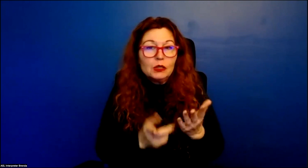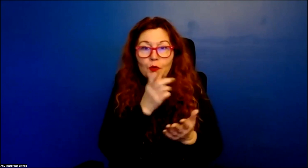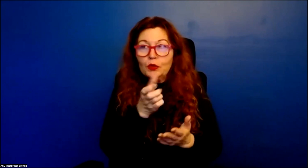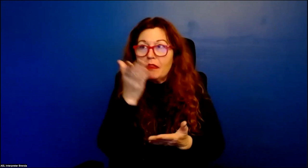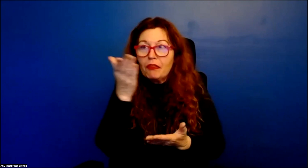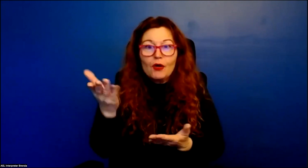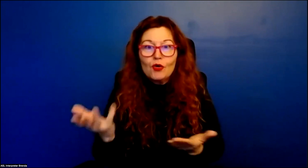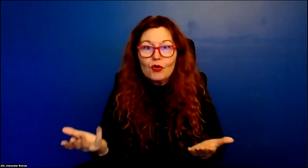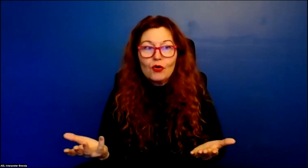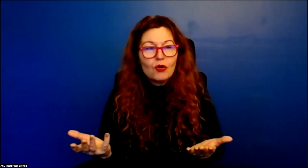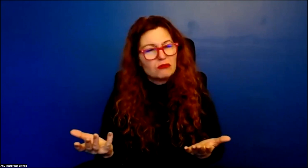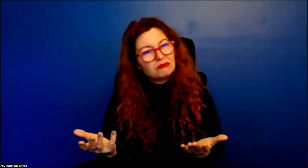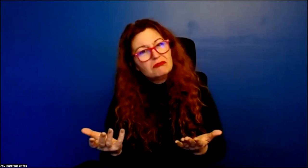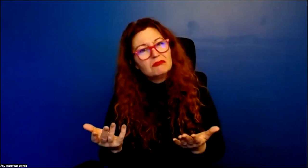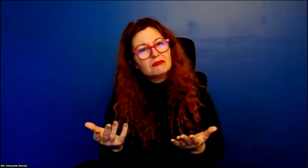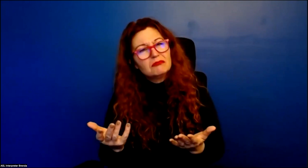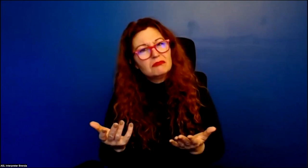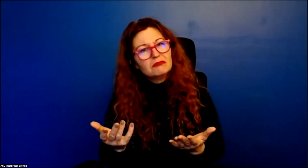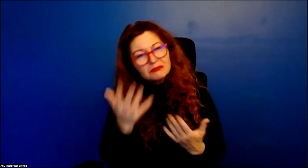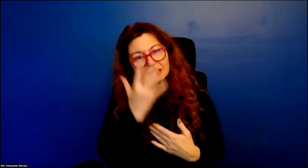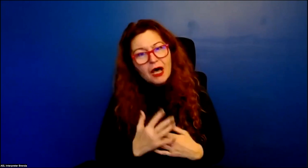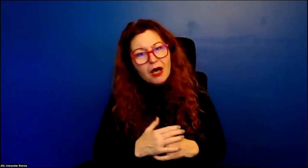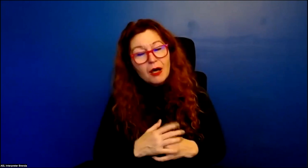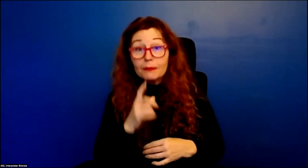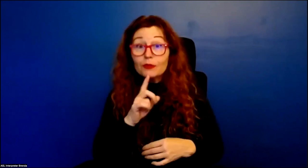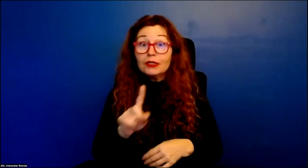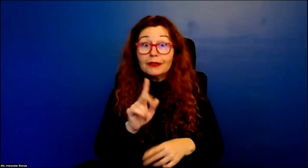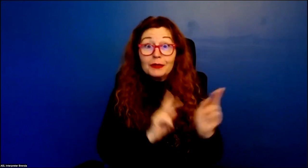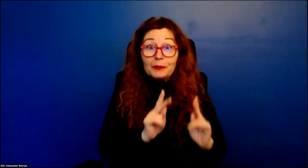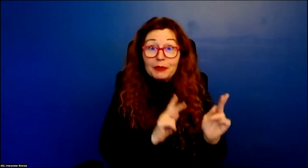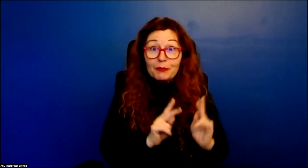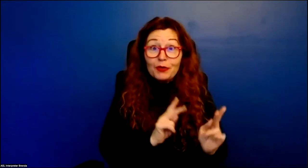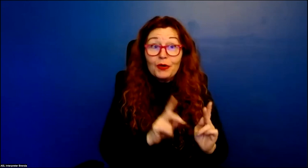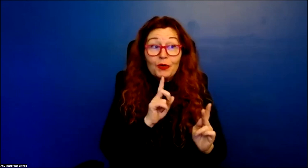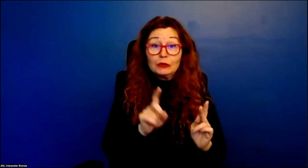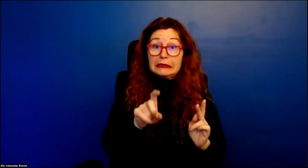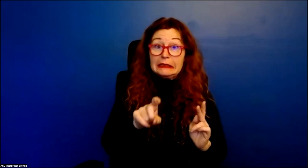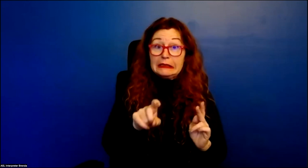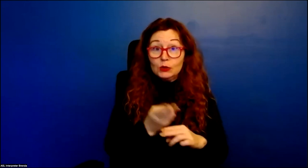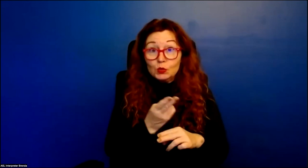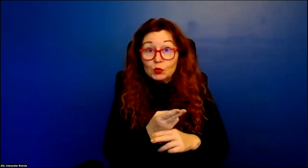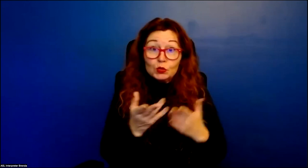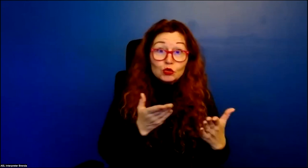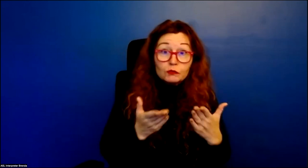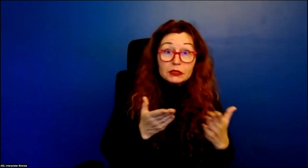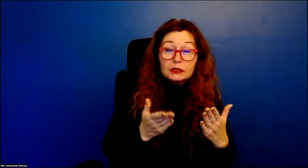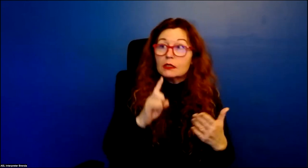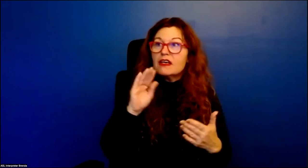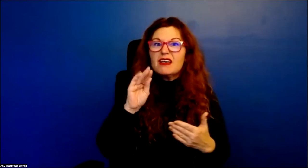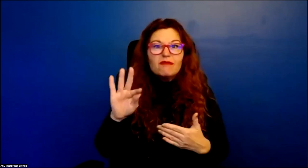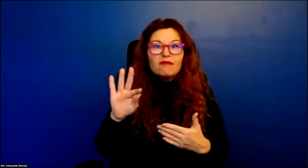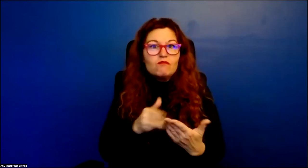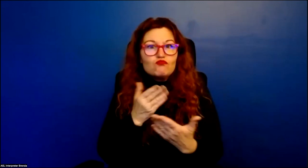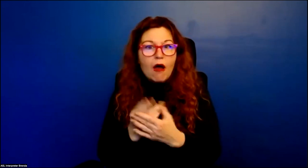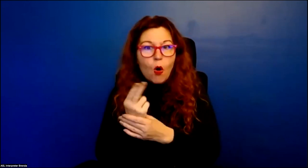most loyal people that are going to talk about you on social media. So this is what I've learned, and